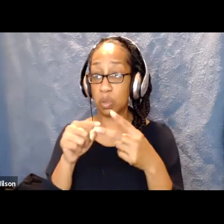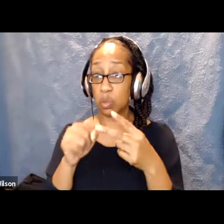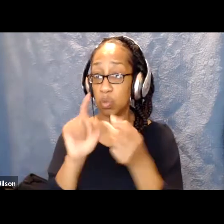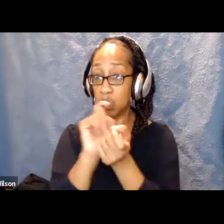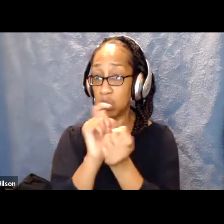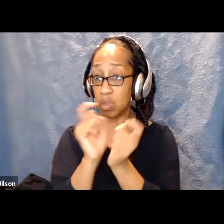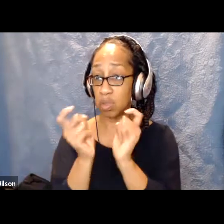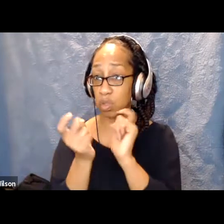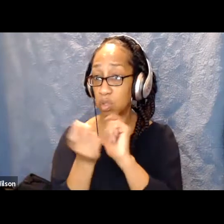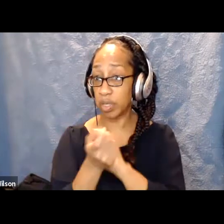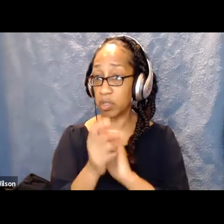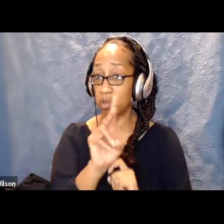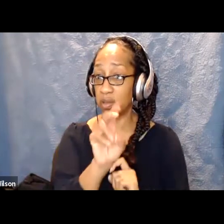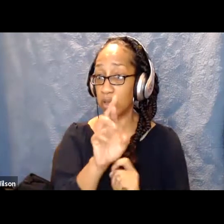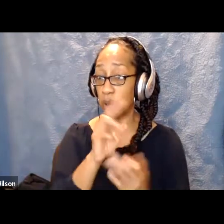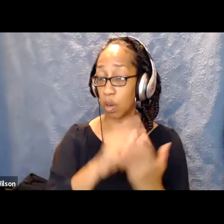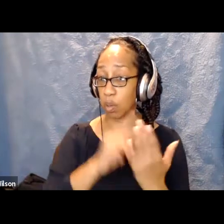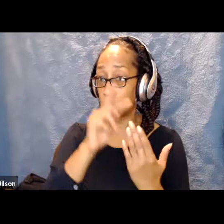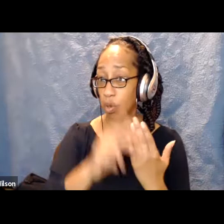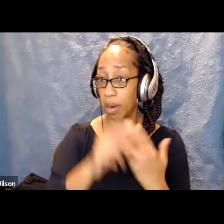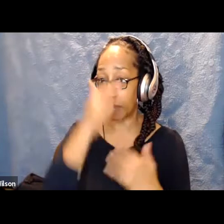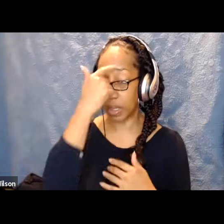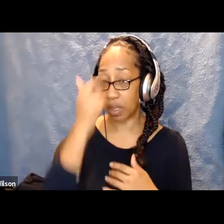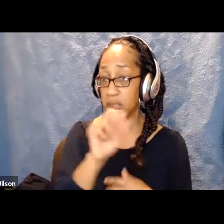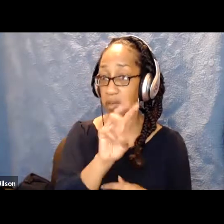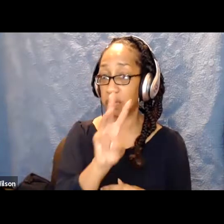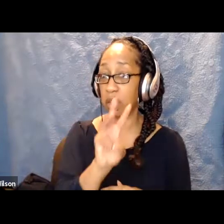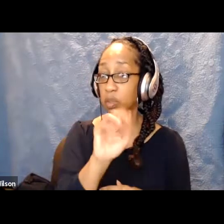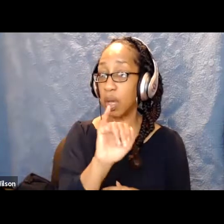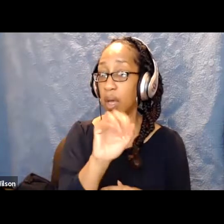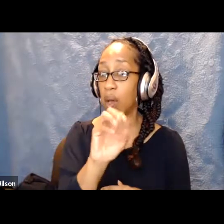the VR program as a result of WIOA, there